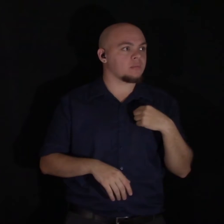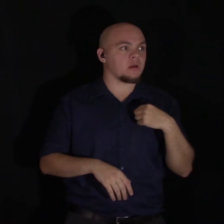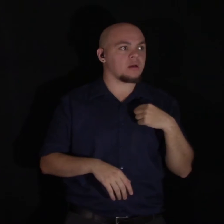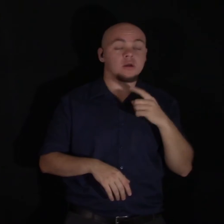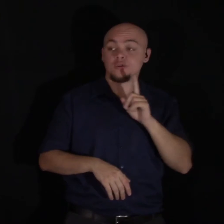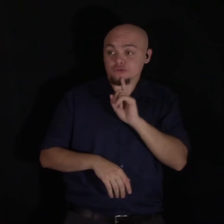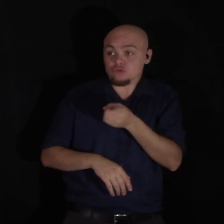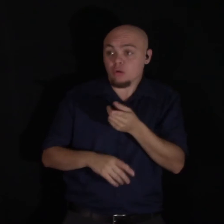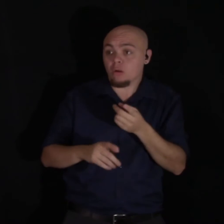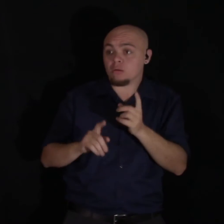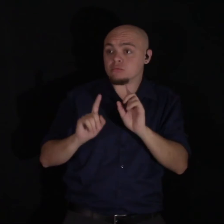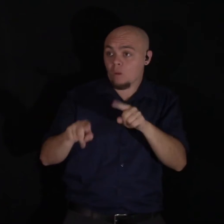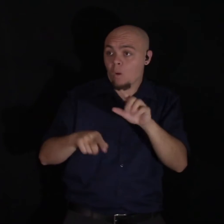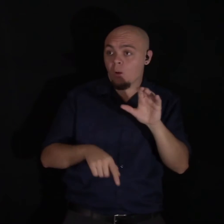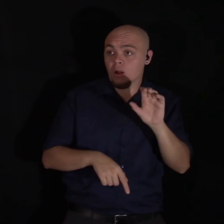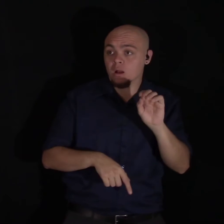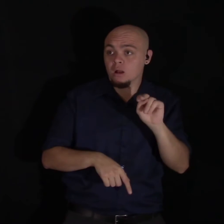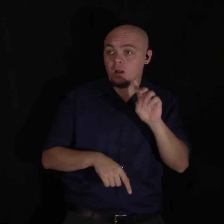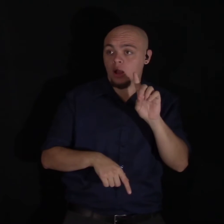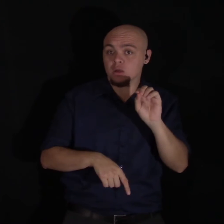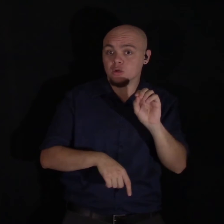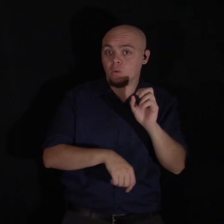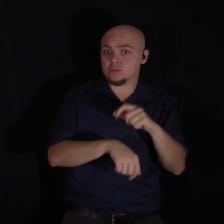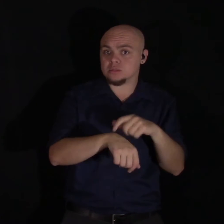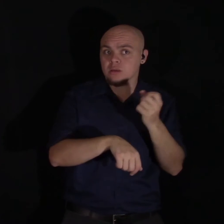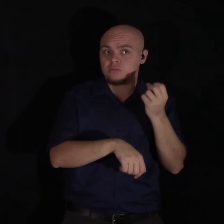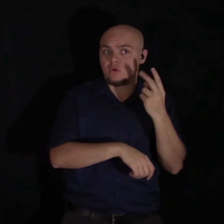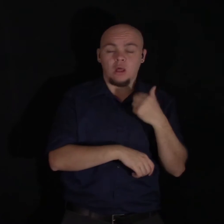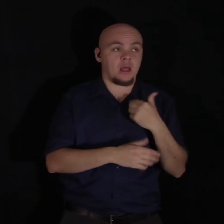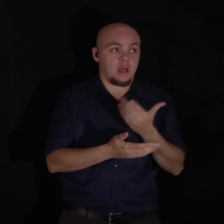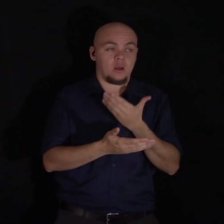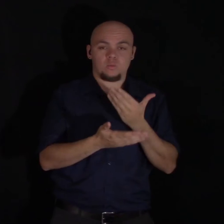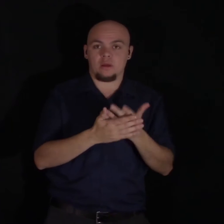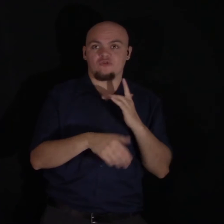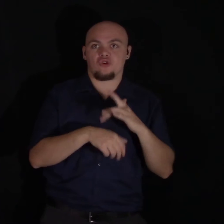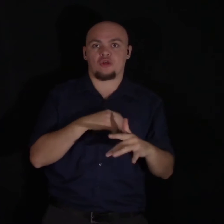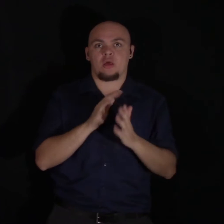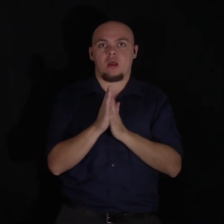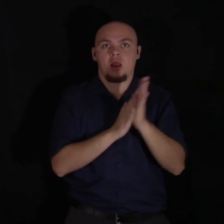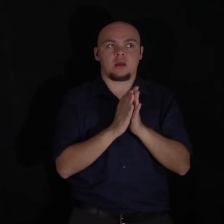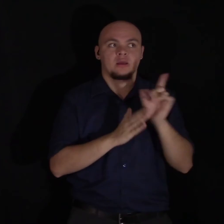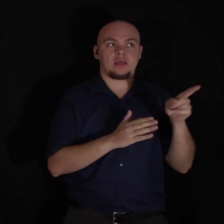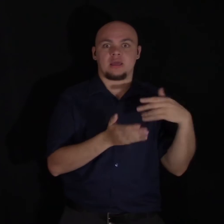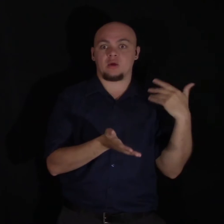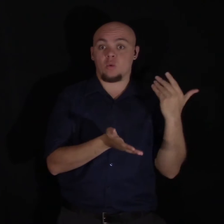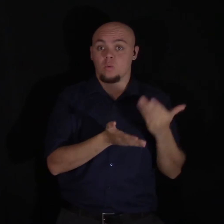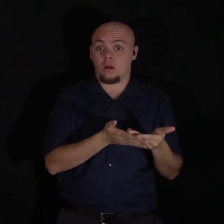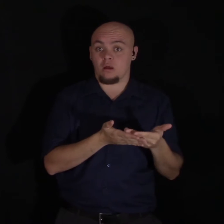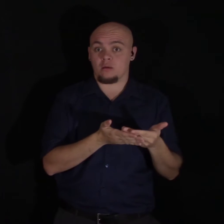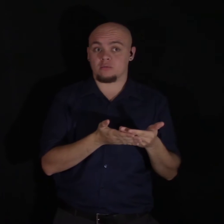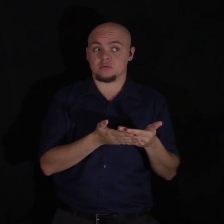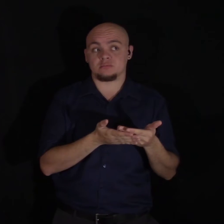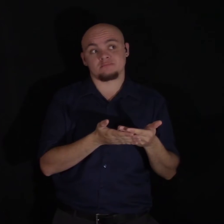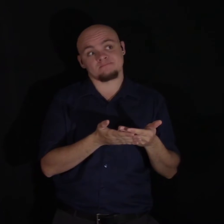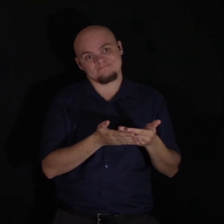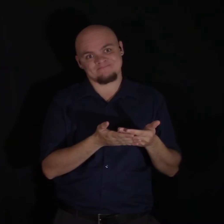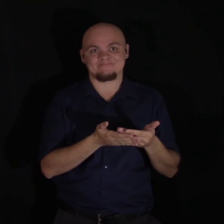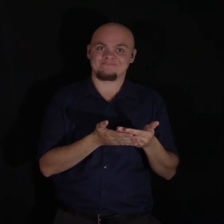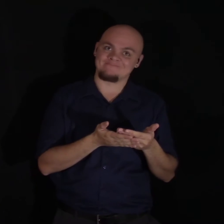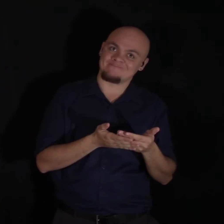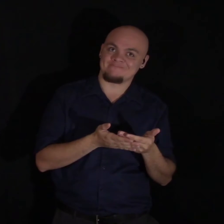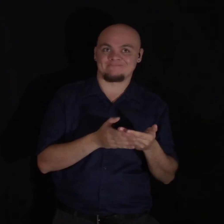the condo at noon. Now, I arrived early and eager, but Hector, well, that was another